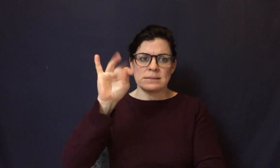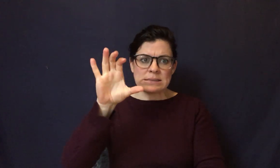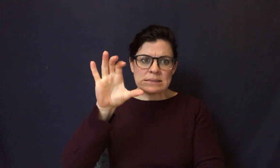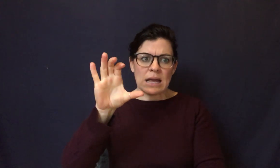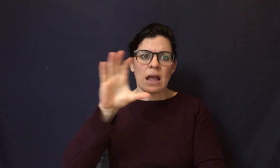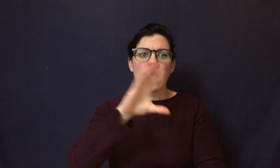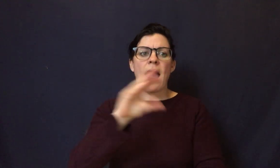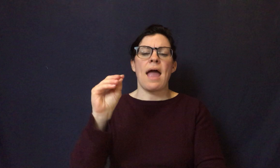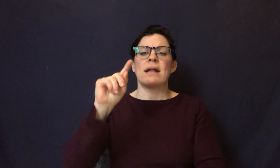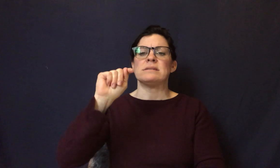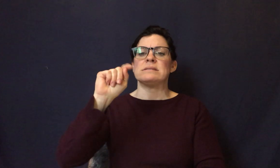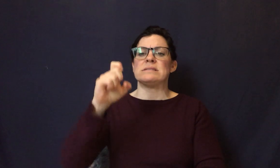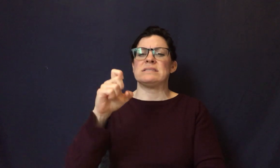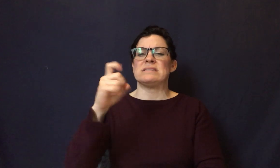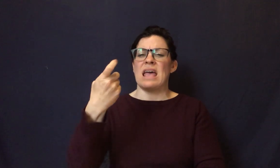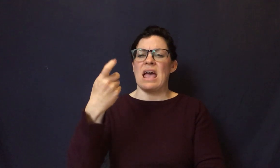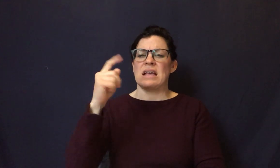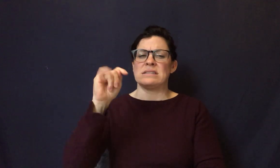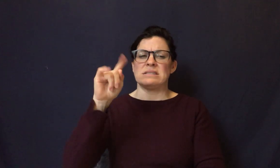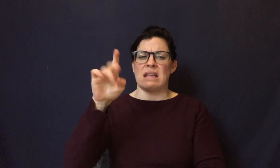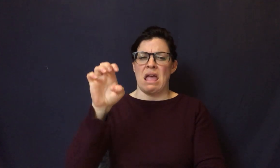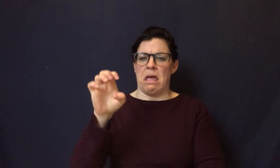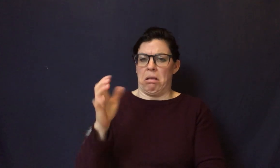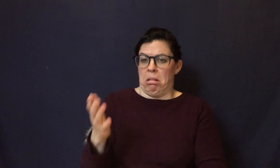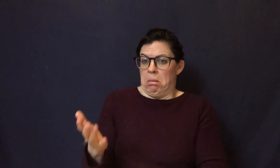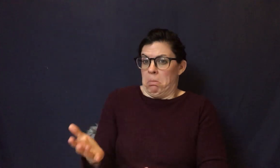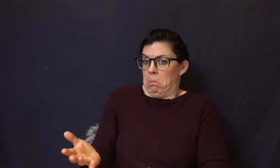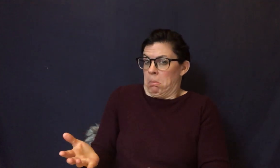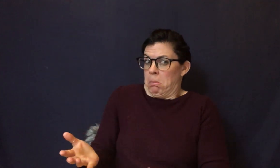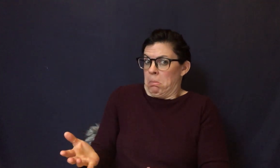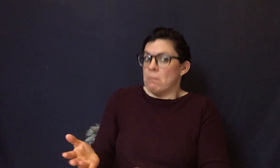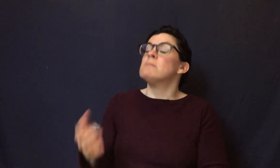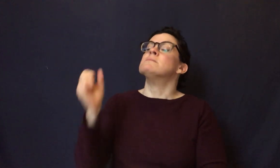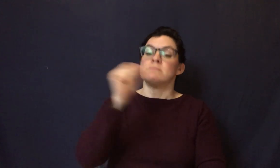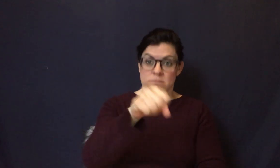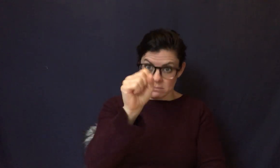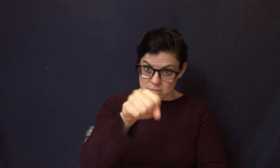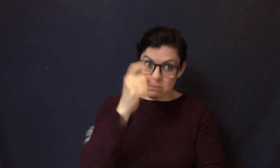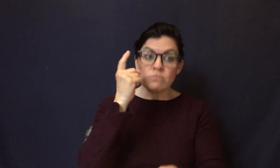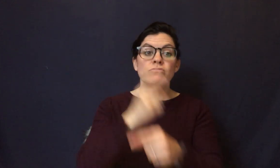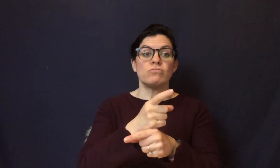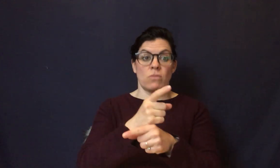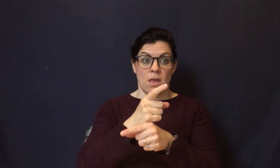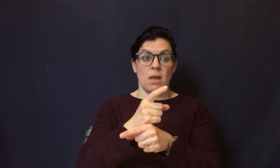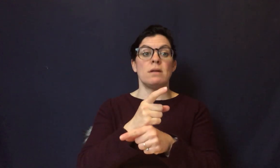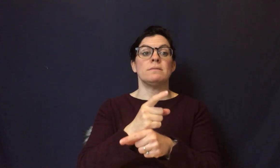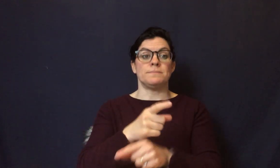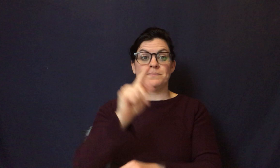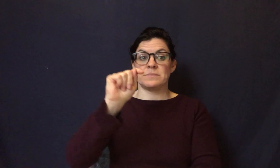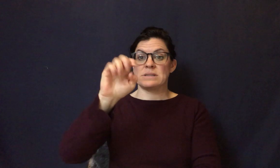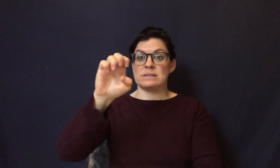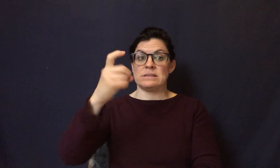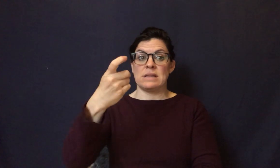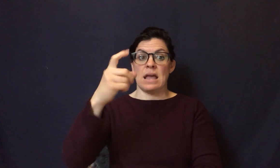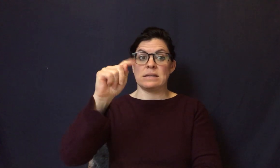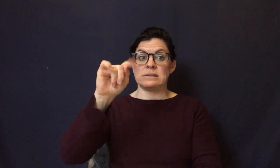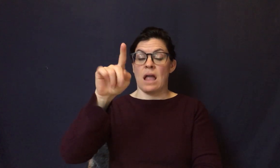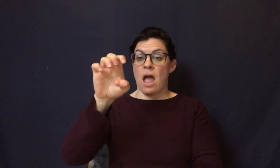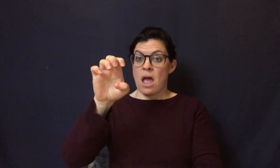paper, plastic, and textiles, okay? Wood. All right, I'm sitting at a wooden desk. Okay, I'm scared of my cat. Okay,